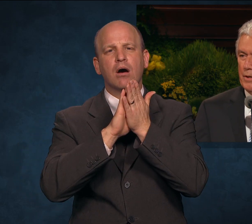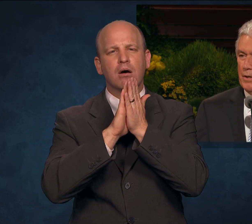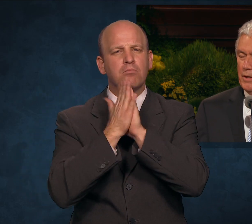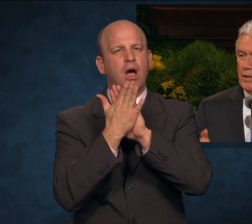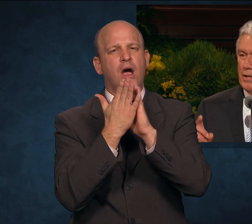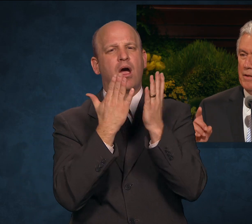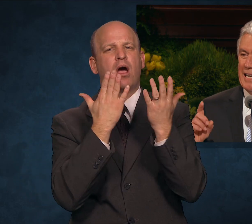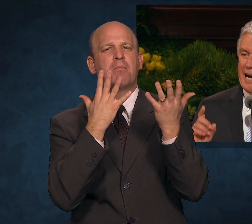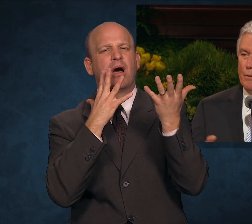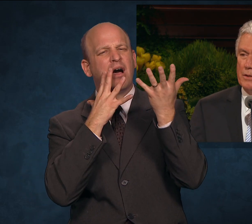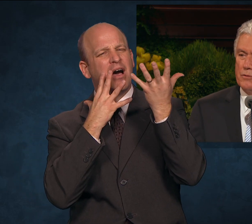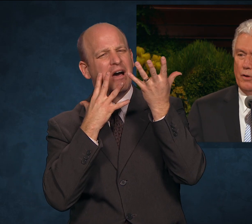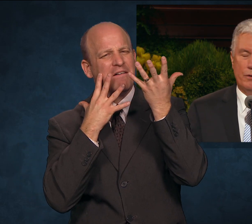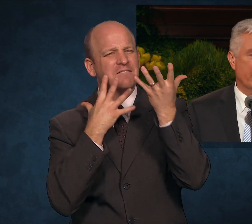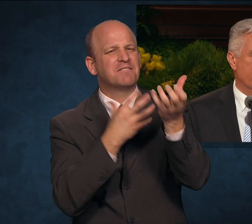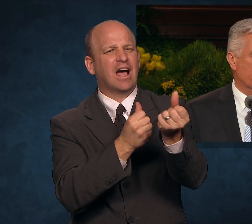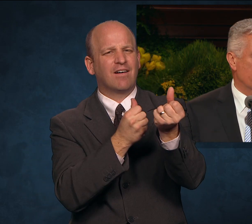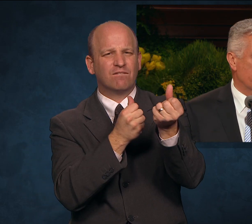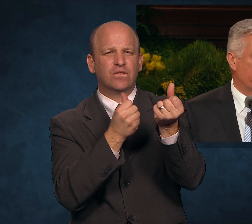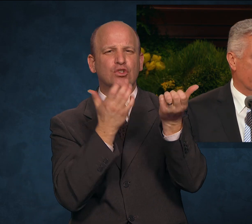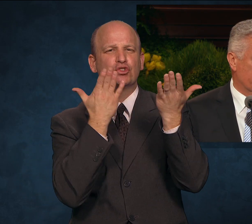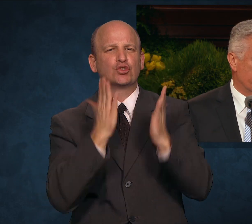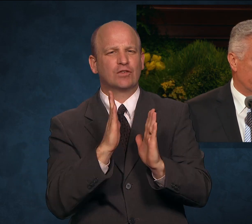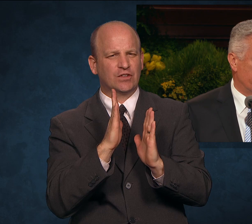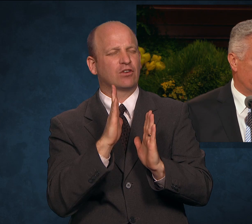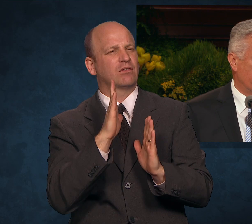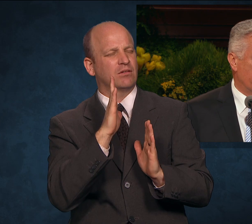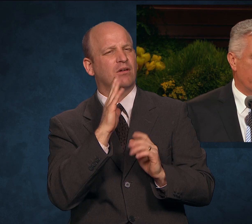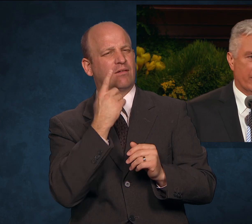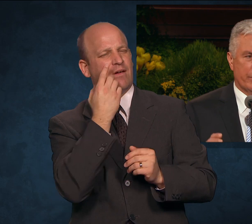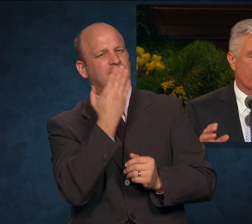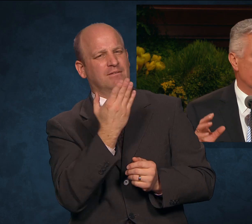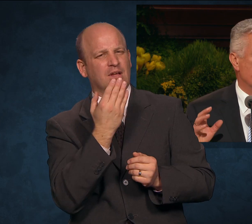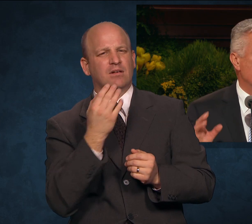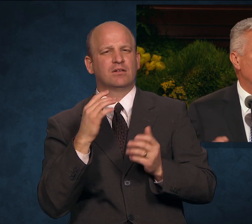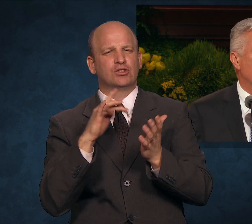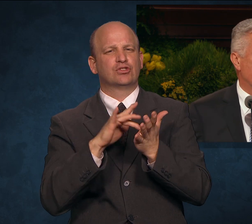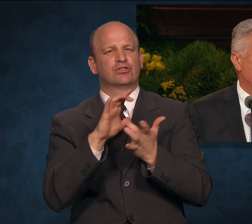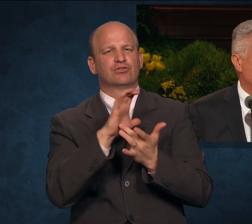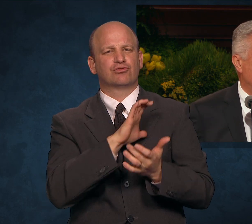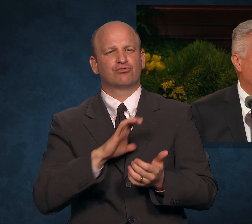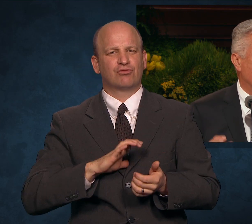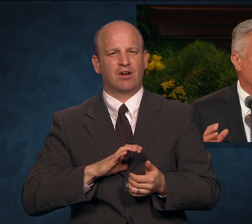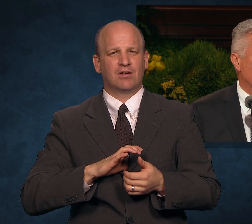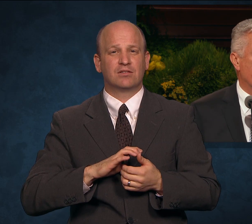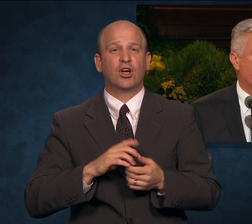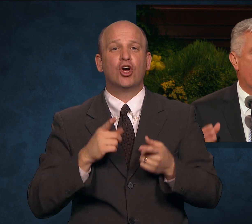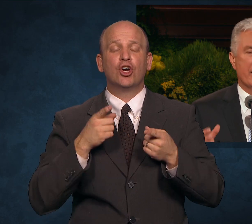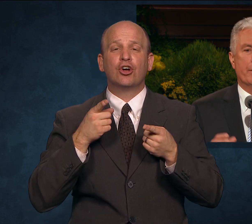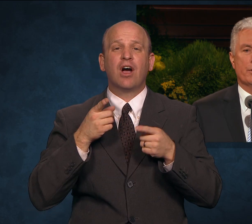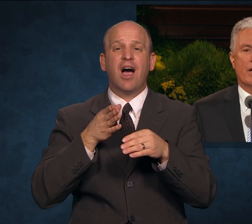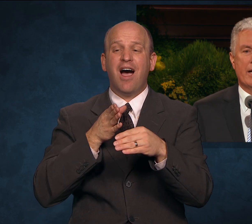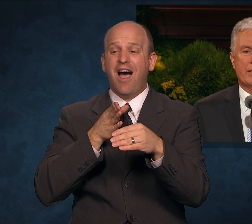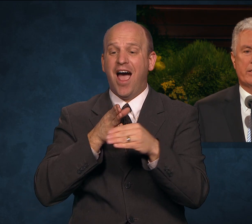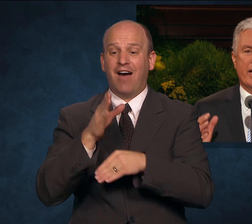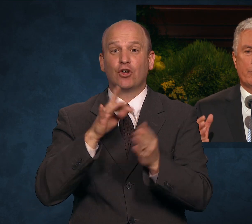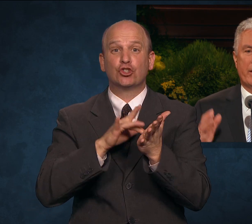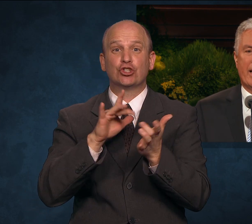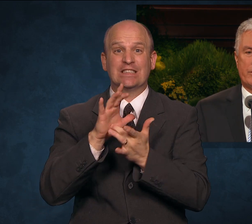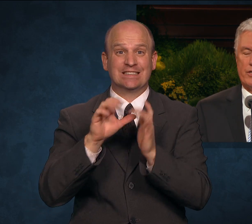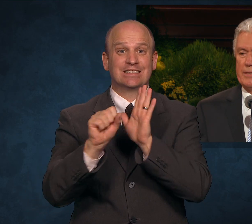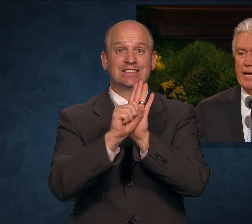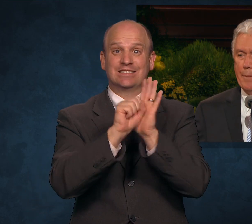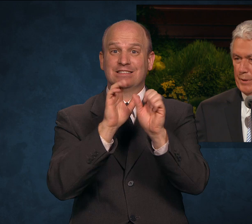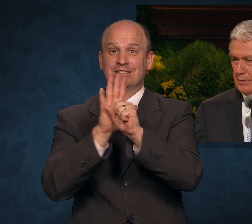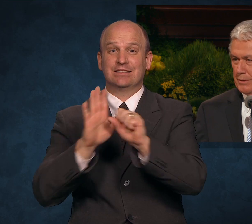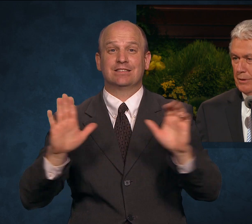master in the hours following his crucifixion they were consumed with Despair and grief unable to understand